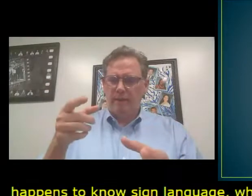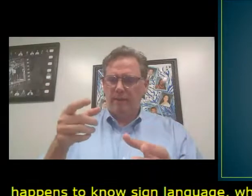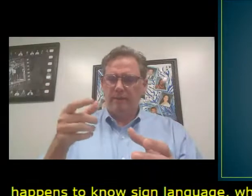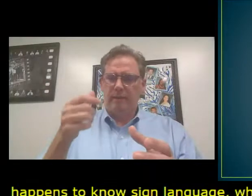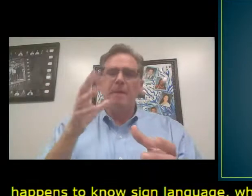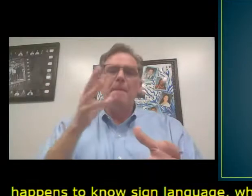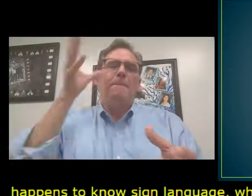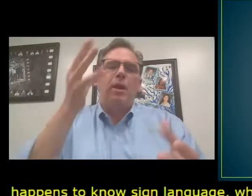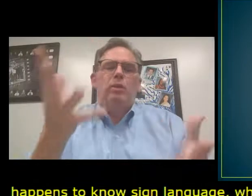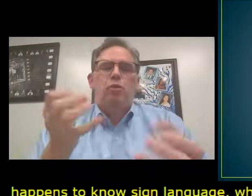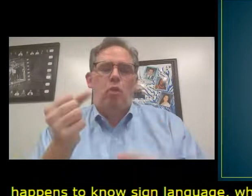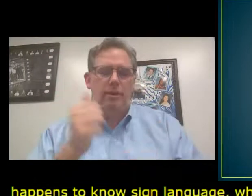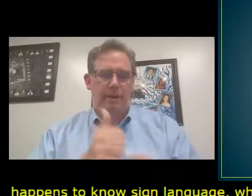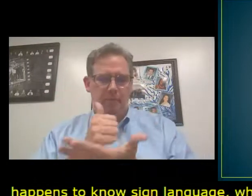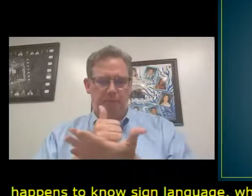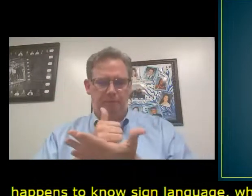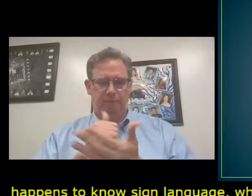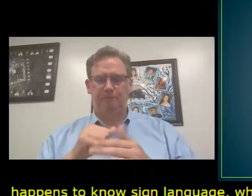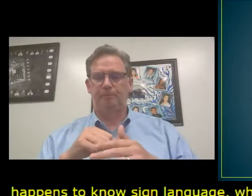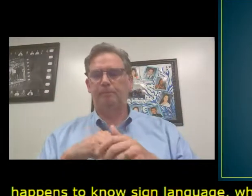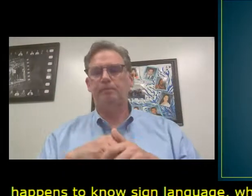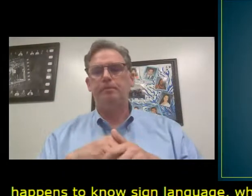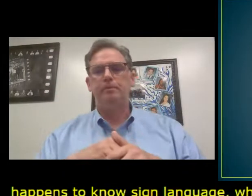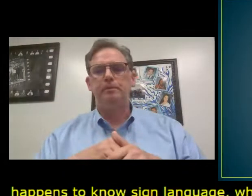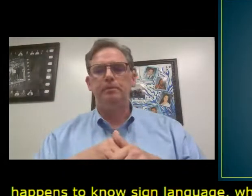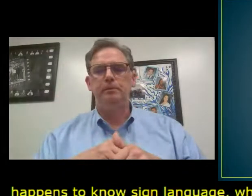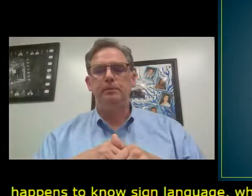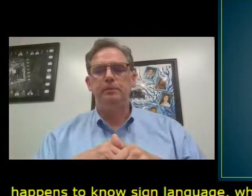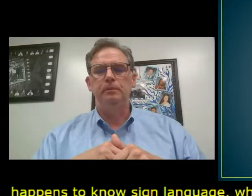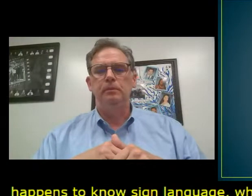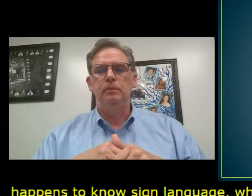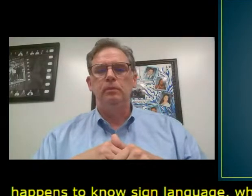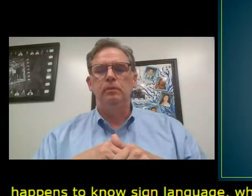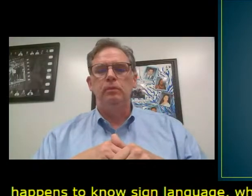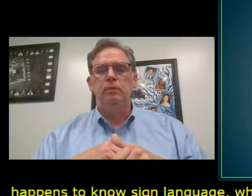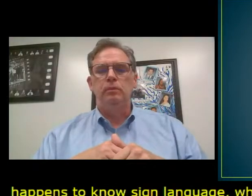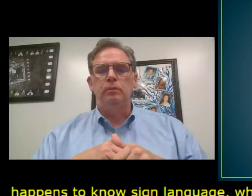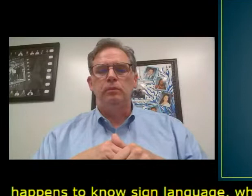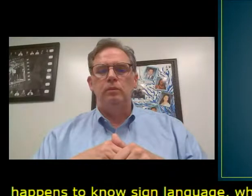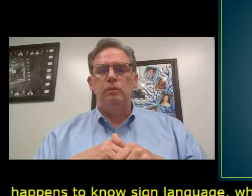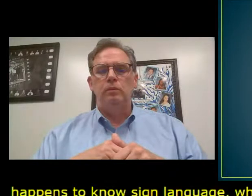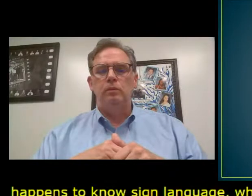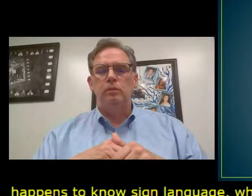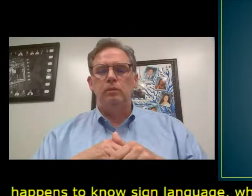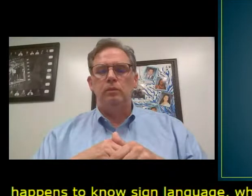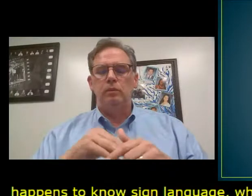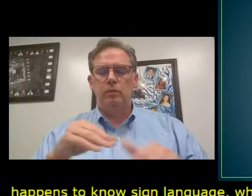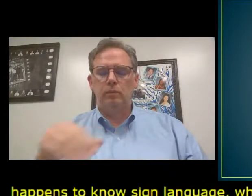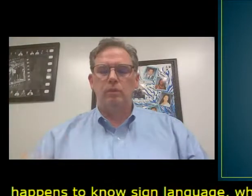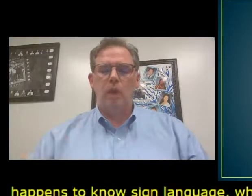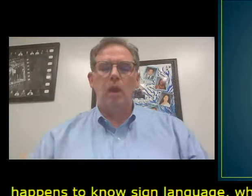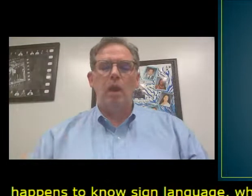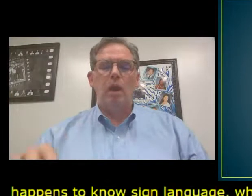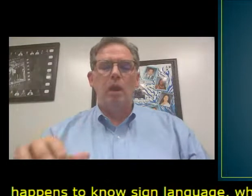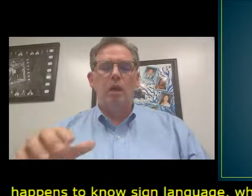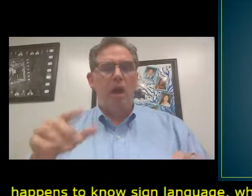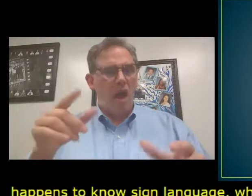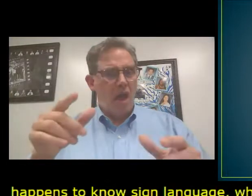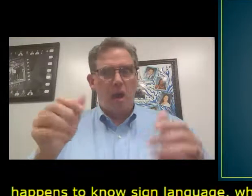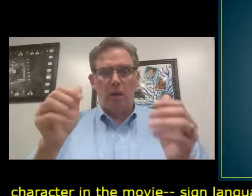Prior to that, the girl had lots of behavior problems and tantrums.